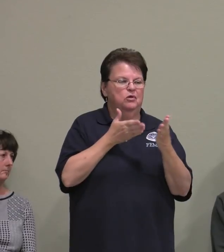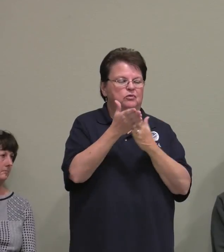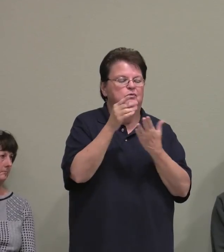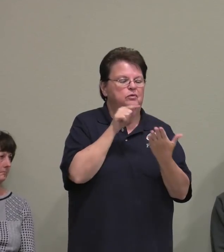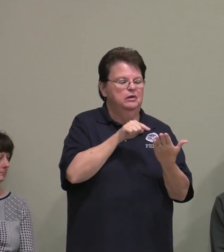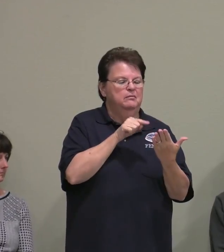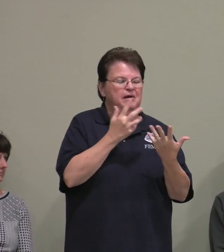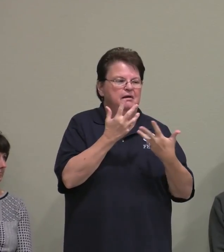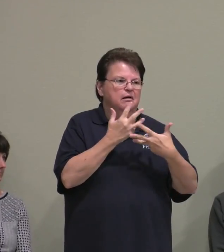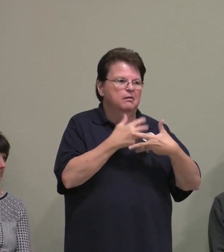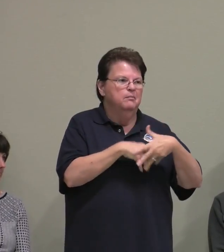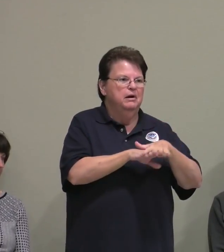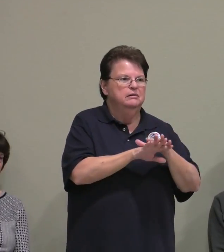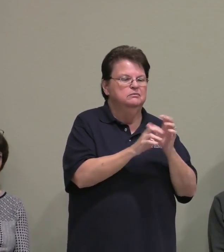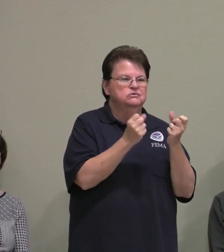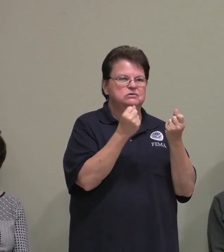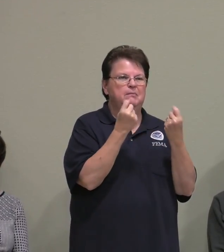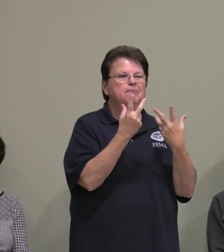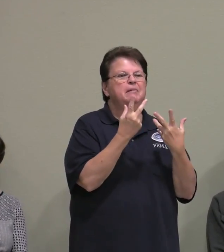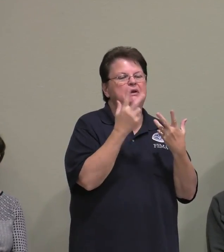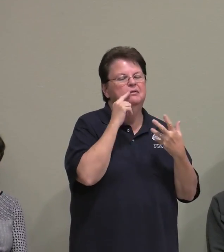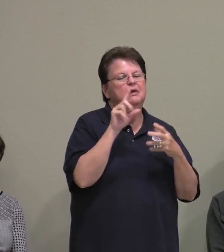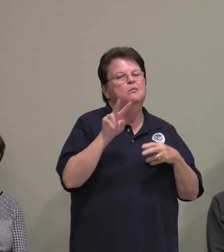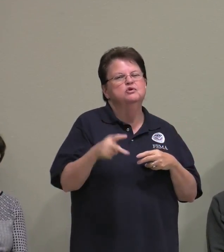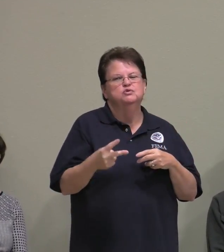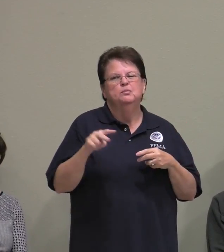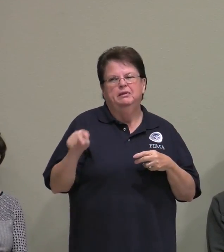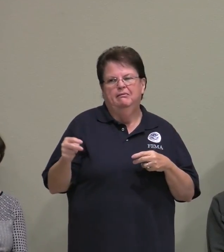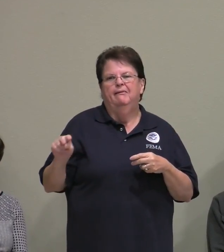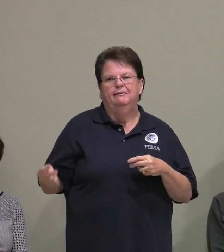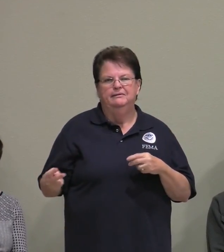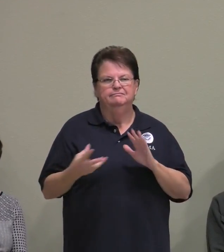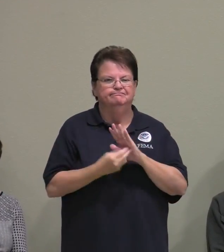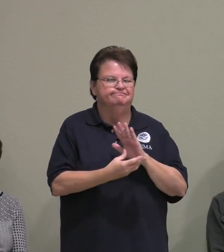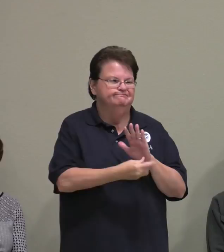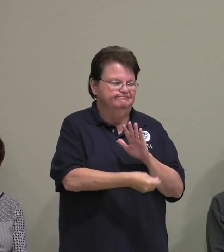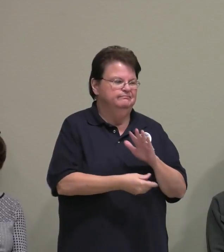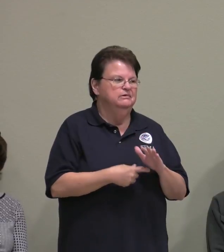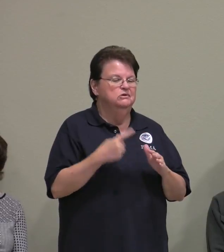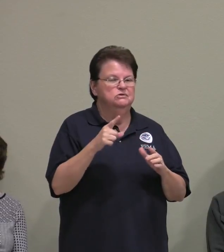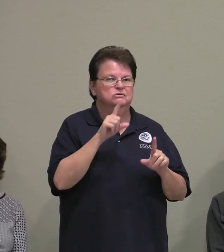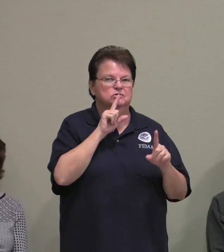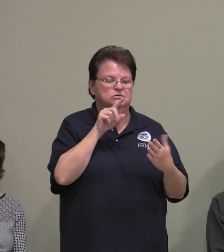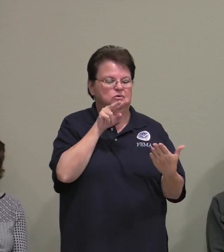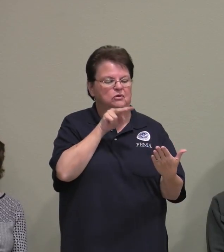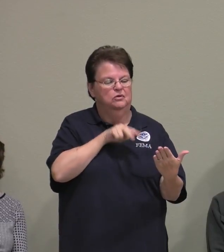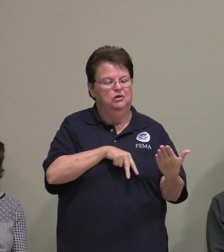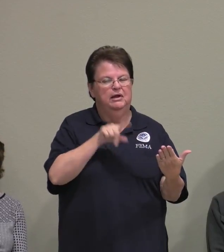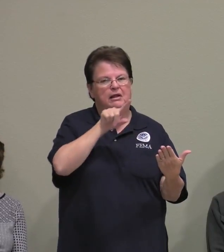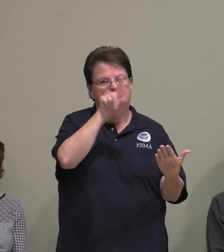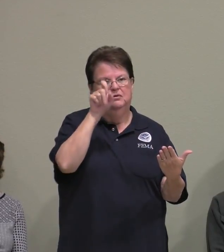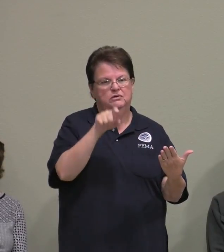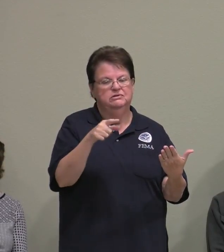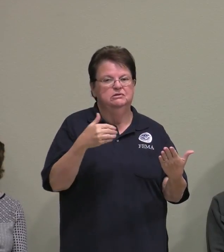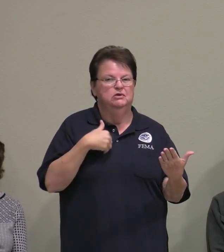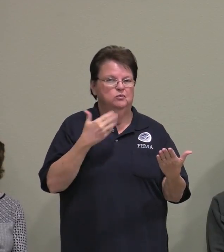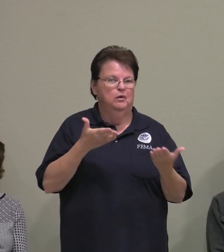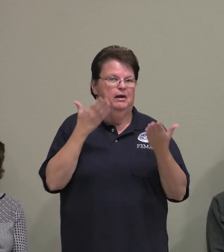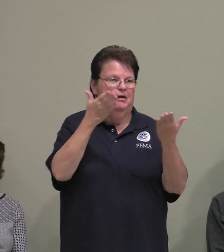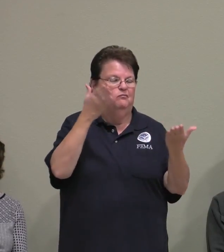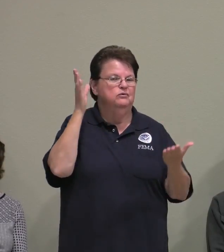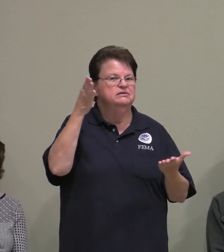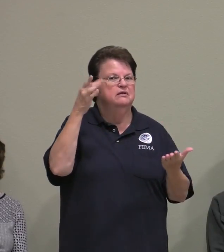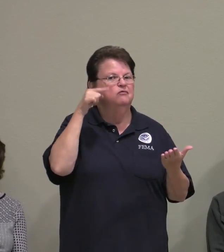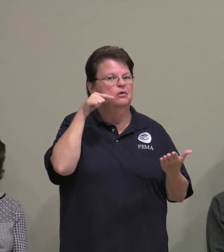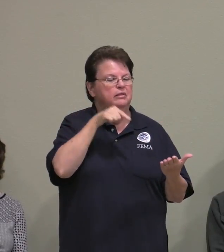them, and we have combined them because there were a lot of duplicates. So what I have asked the speakers to do is take a look at the questions that you have presented for